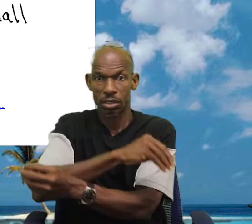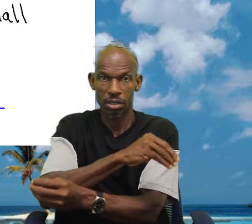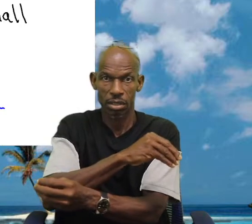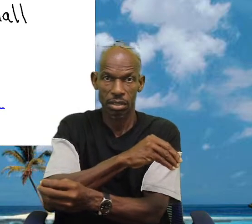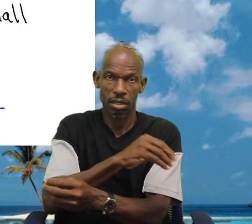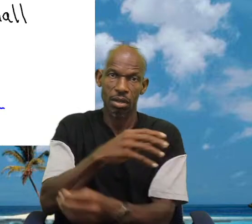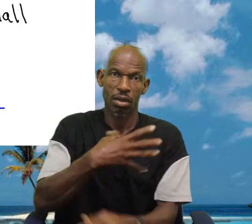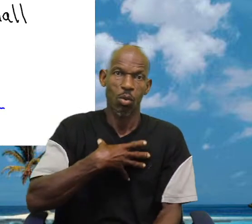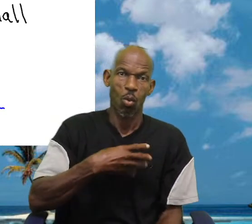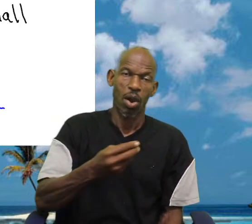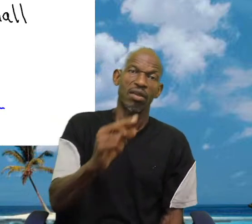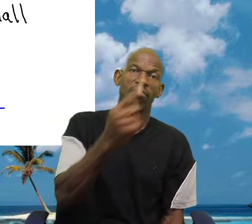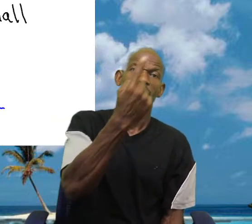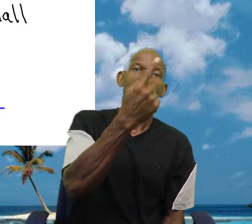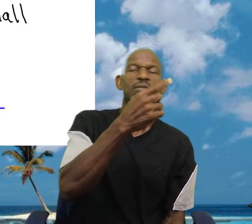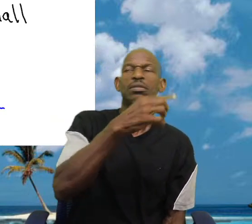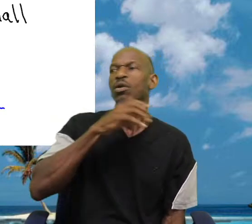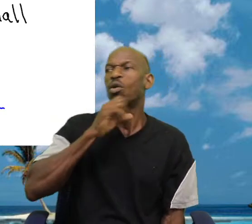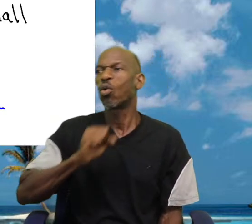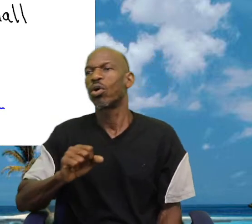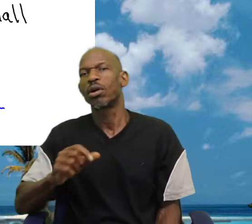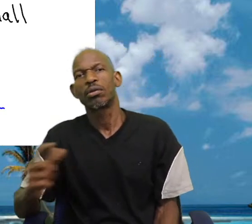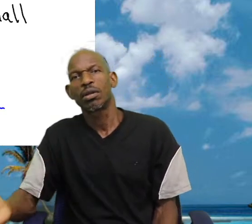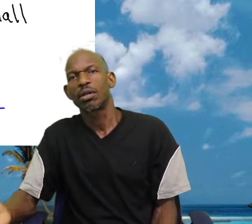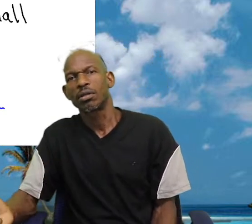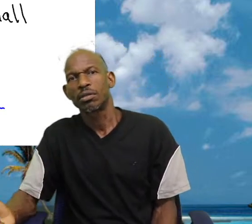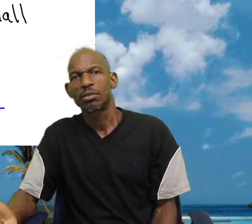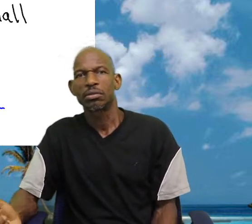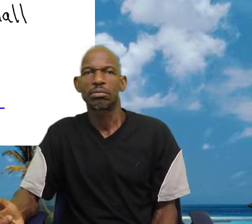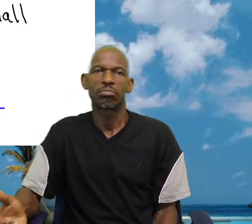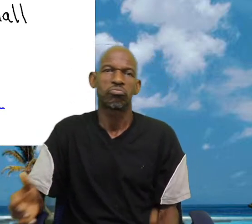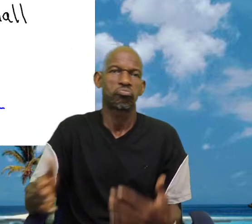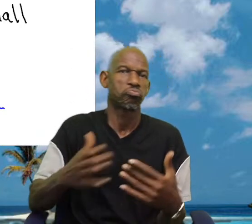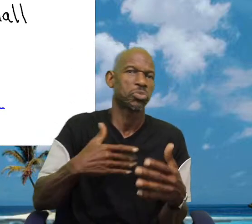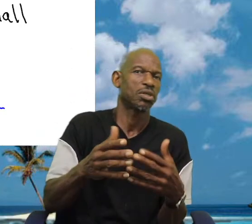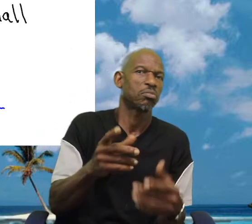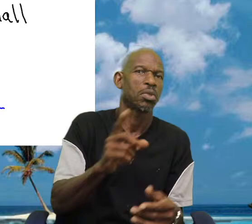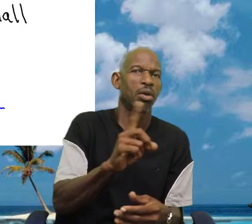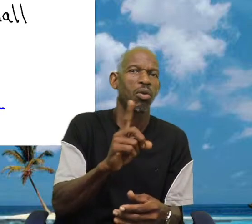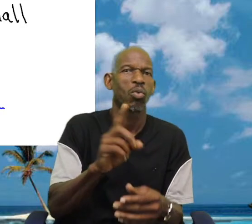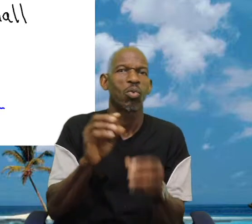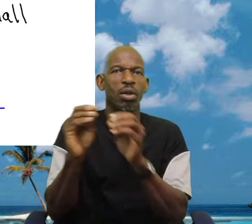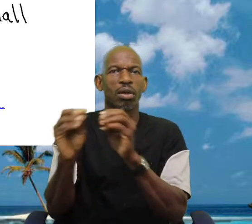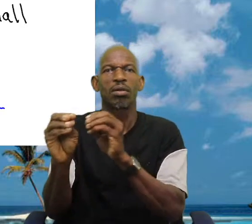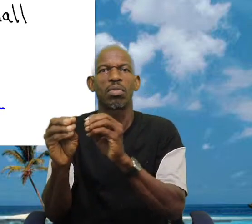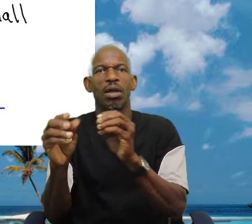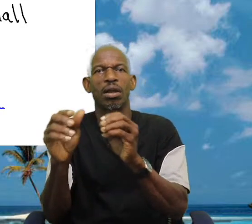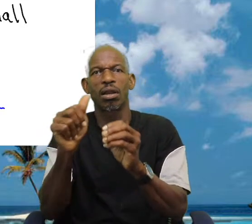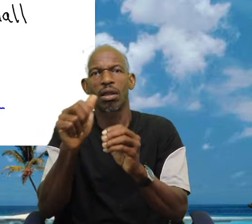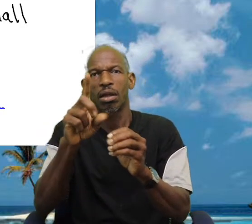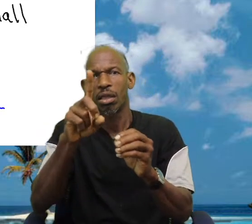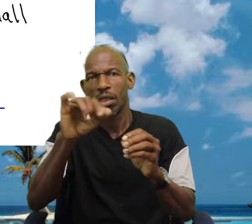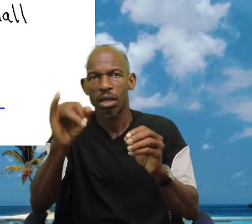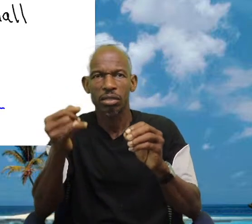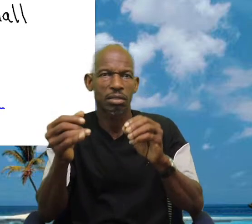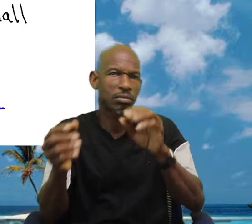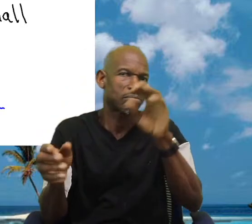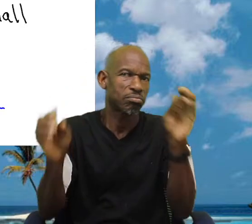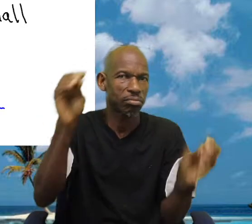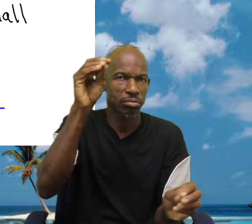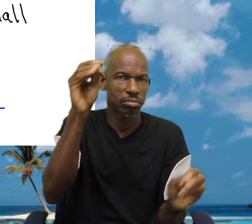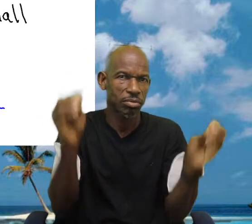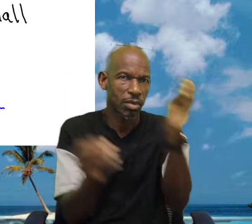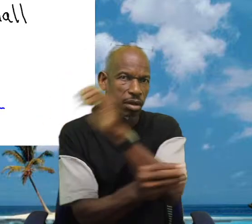Both, no matter where I put an adjective, it doesn't matter. Before, after, because white by itself is